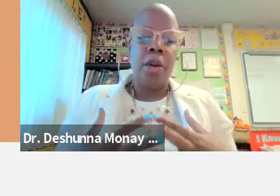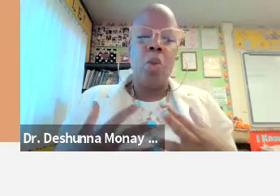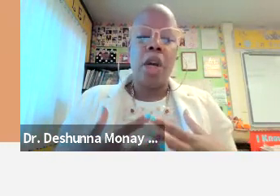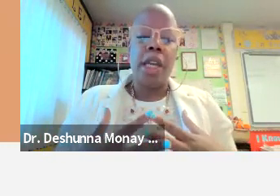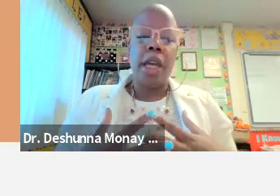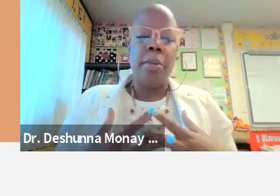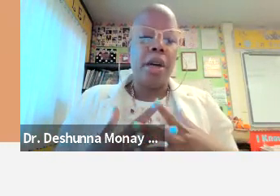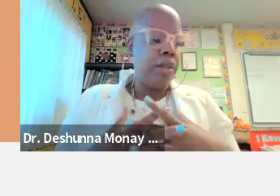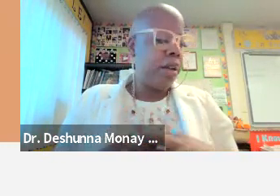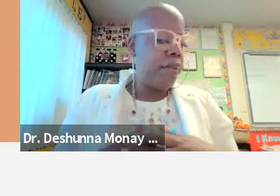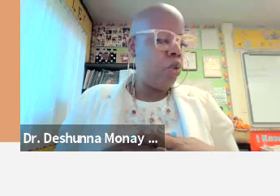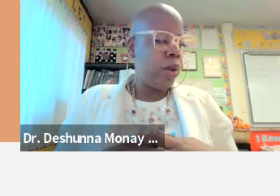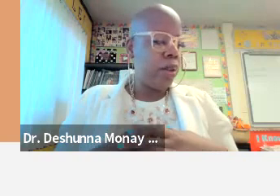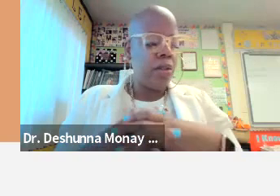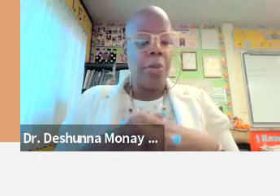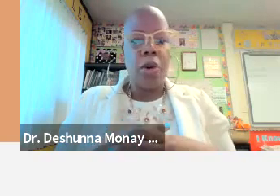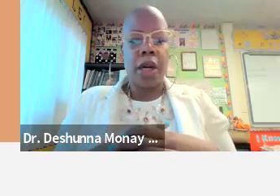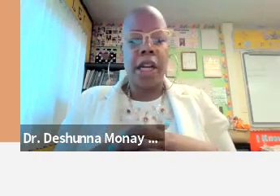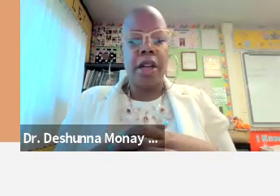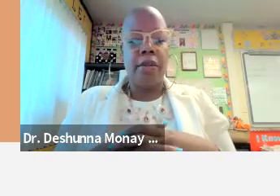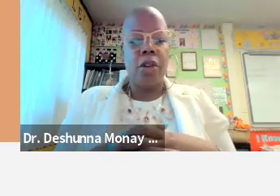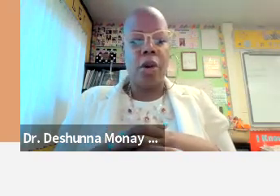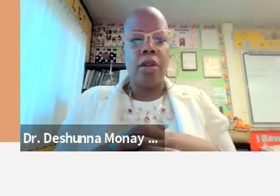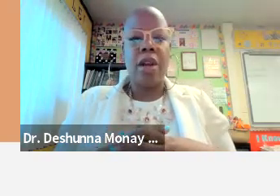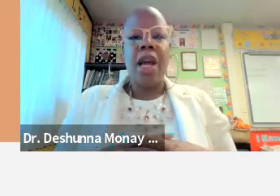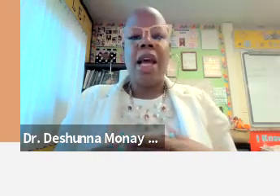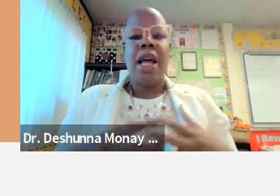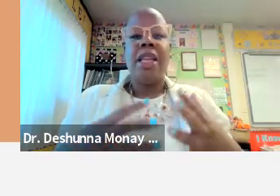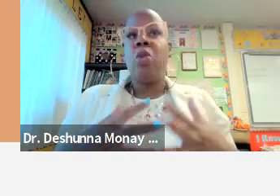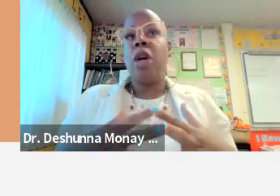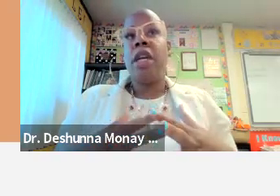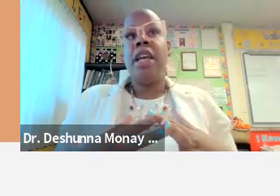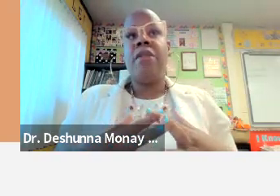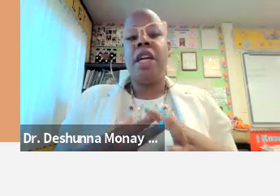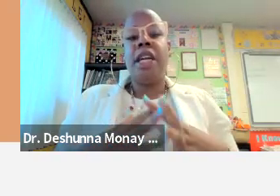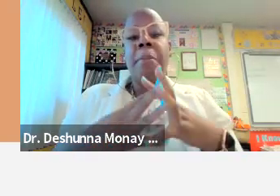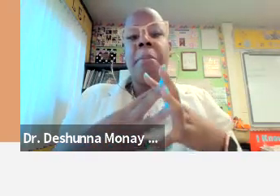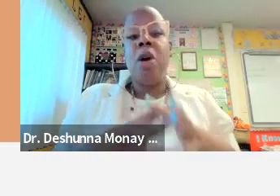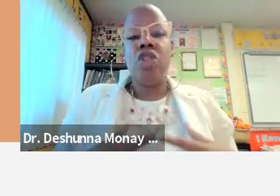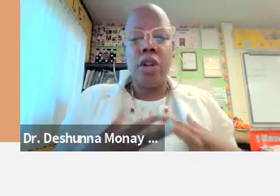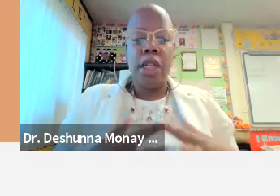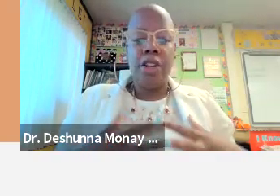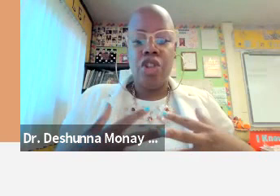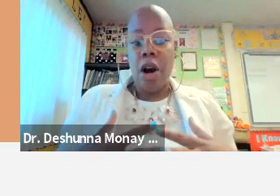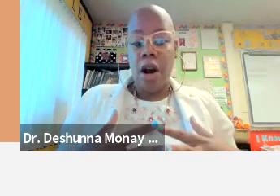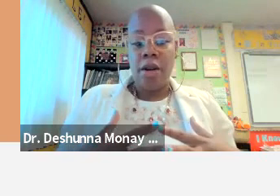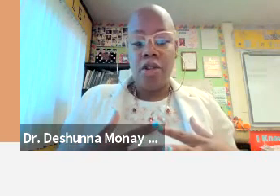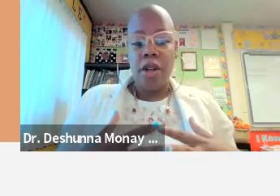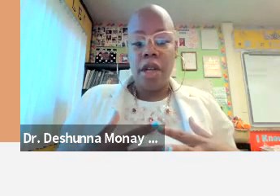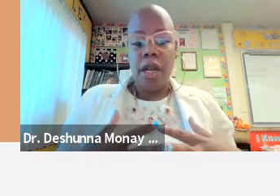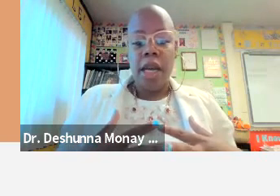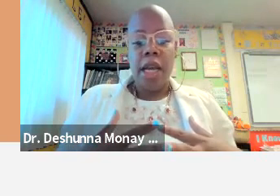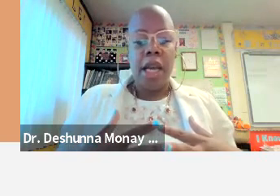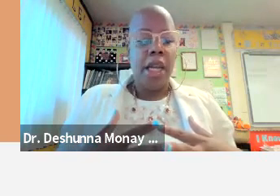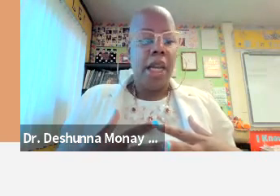profession and working amongst individuals and supporting individuals, this work is very emotionally